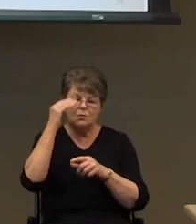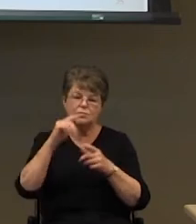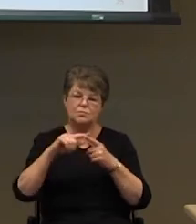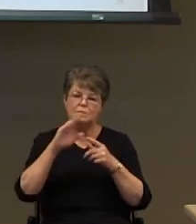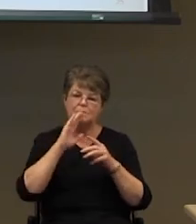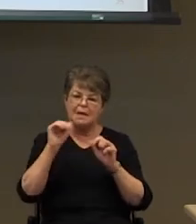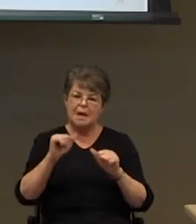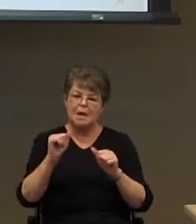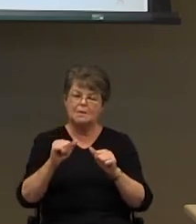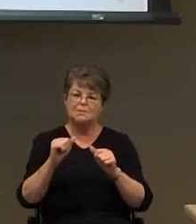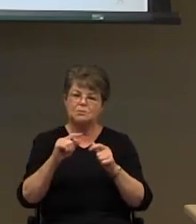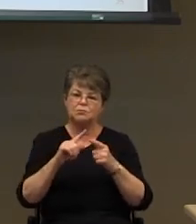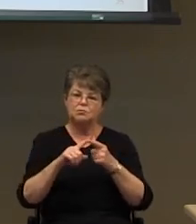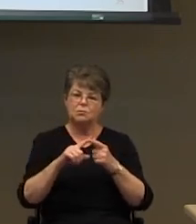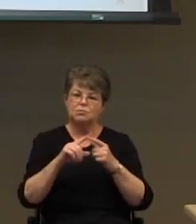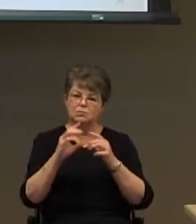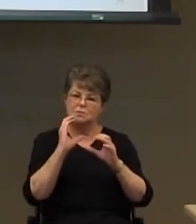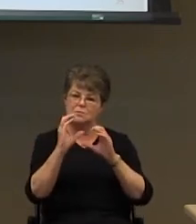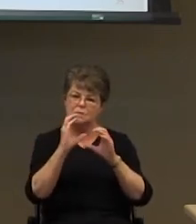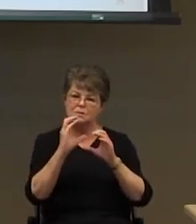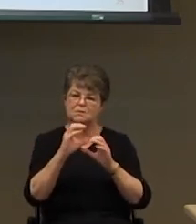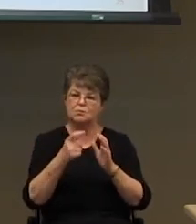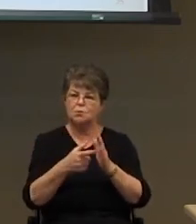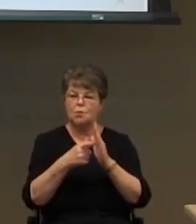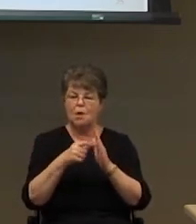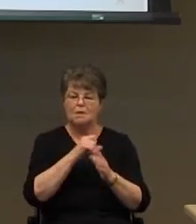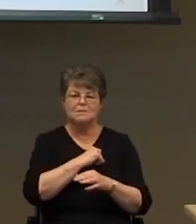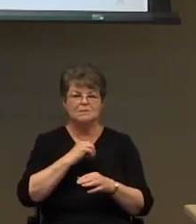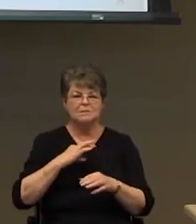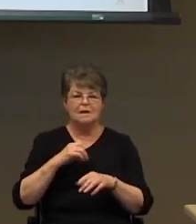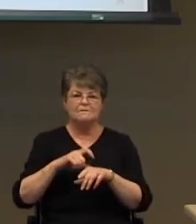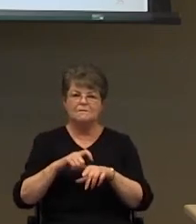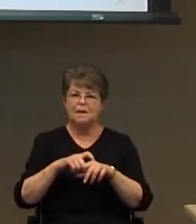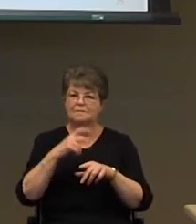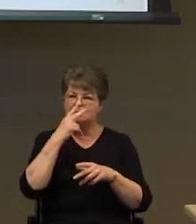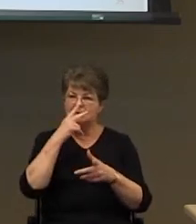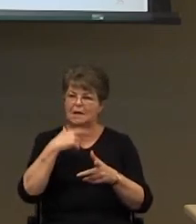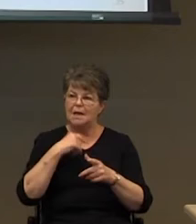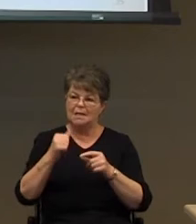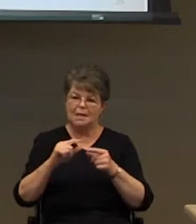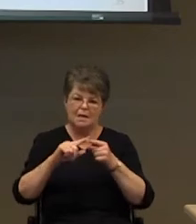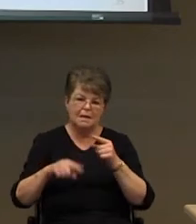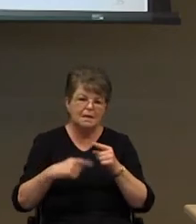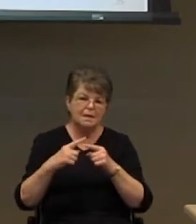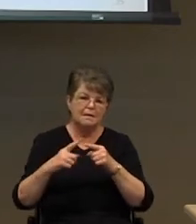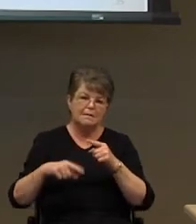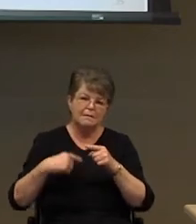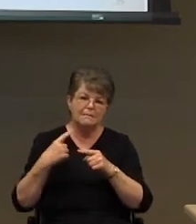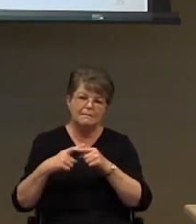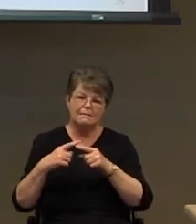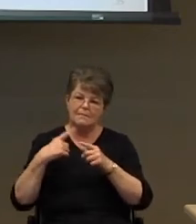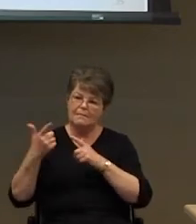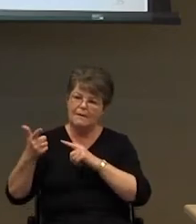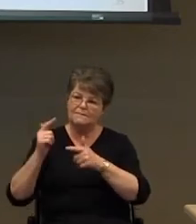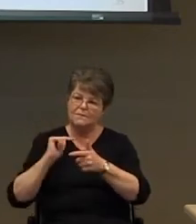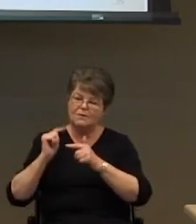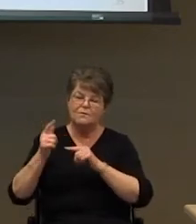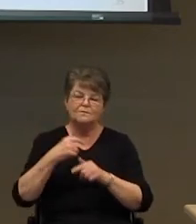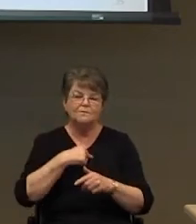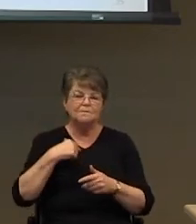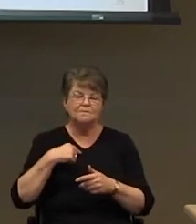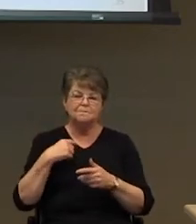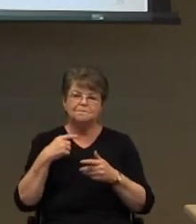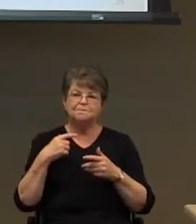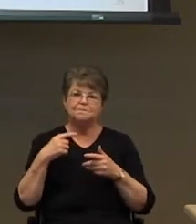conversation requires staff time. I mean, you can see how this cycle will go back and forth and back and forth. And we have put in